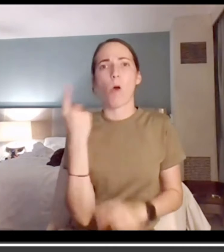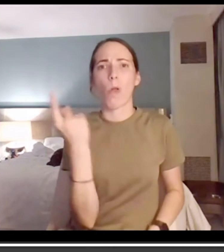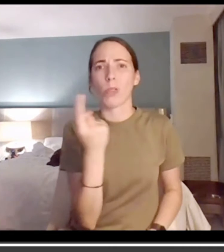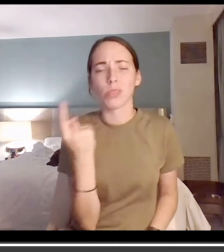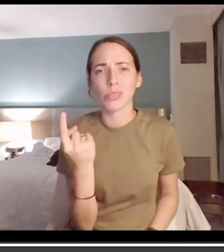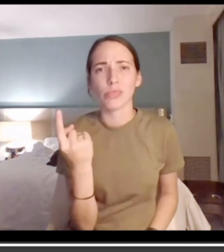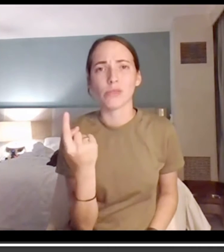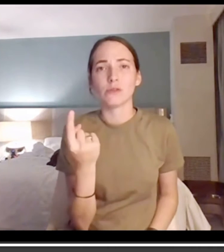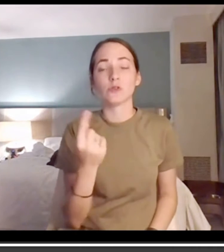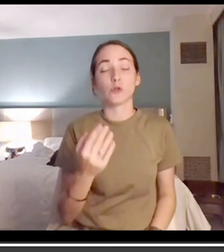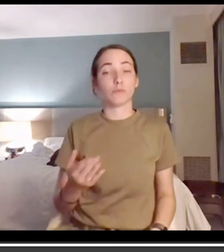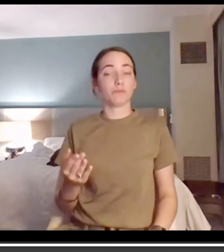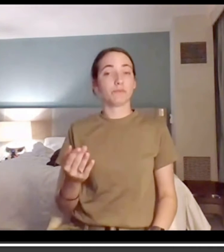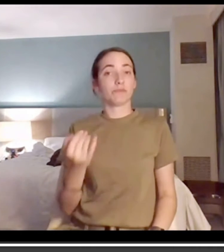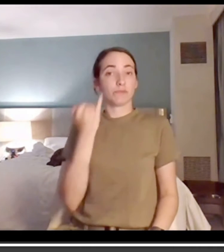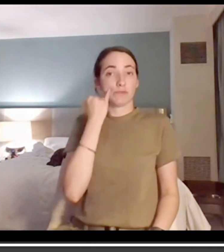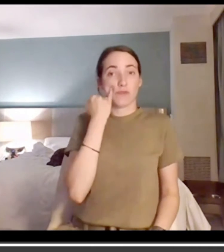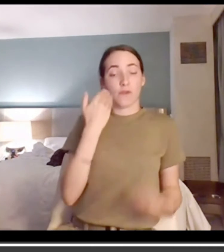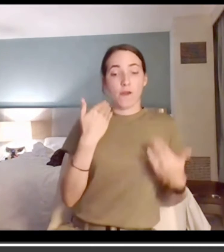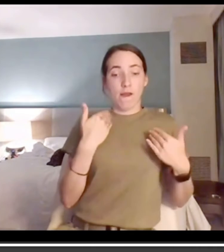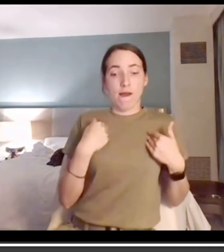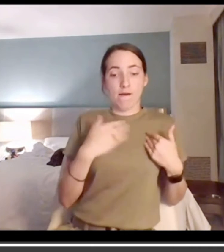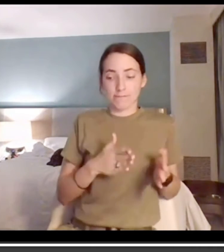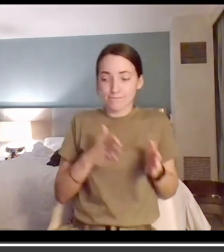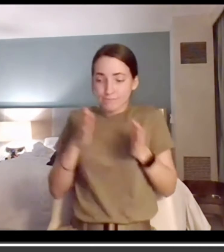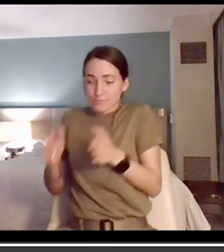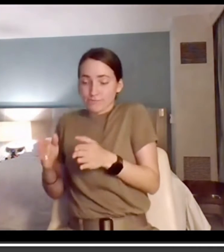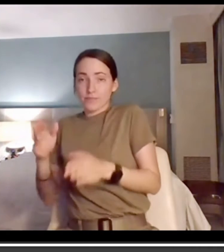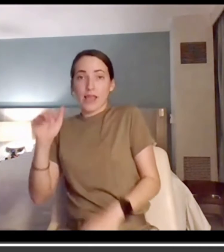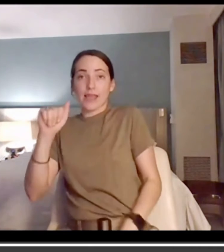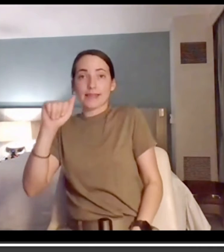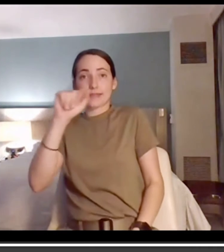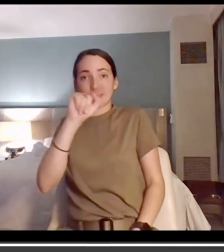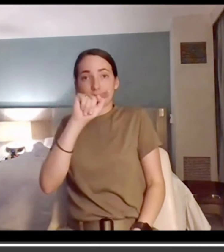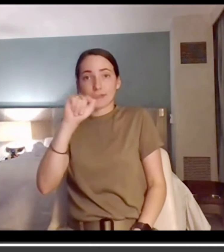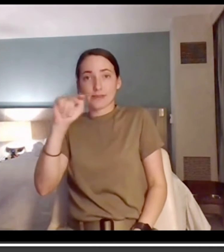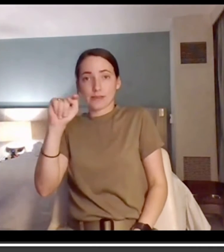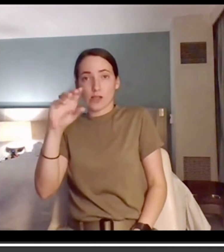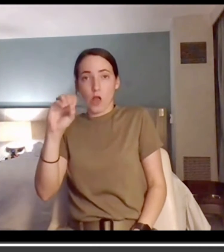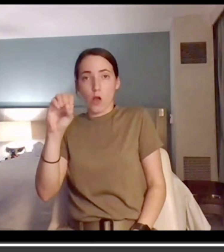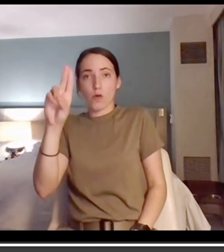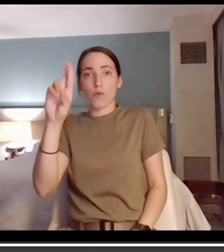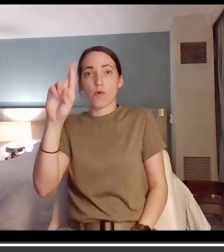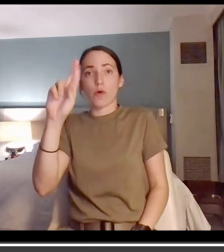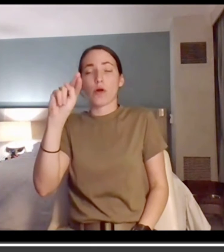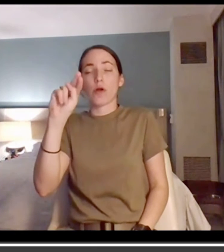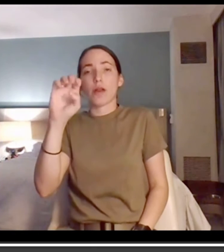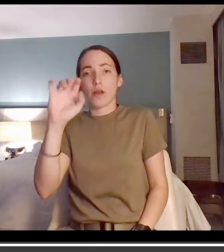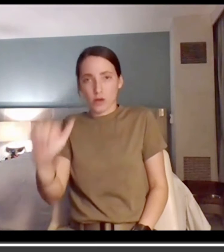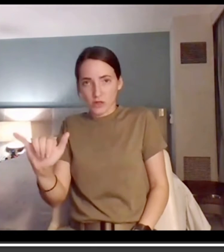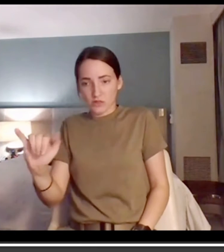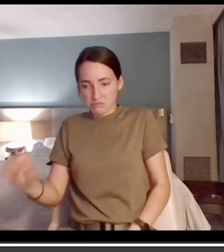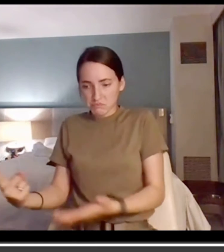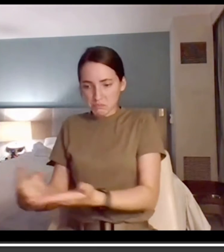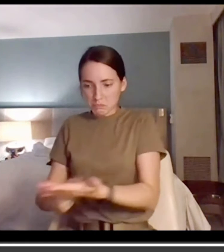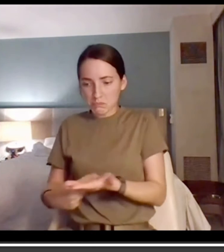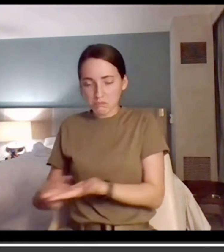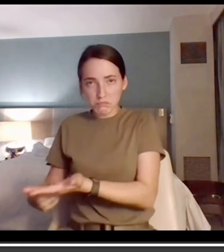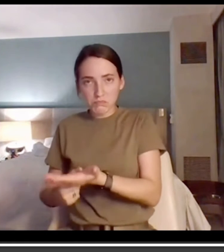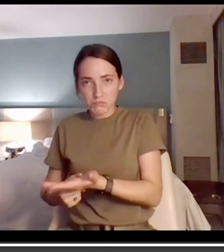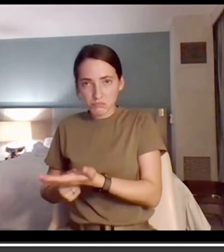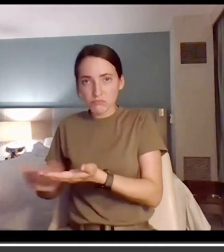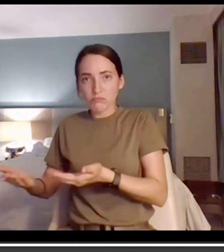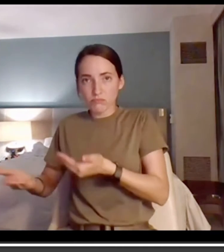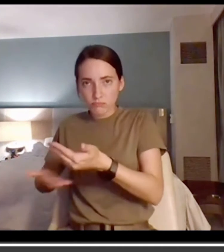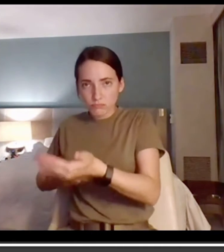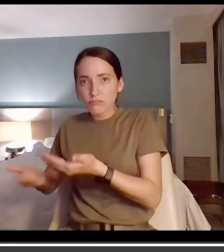having an attorney is, number one, we will come up with a working theory of disability for your case. That can be meet a listing, grid rule,